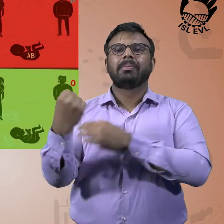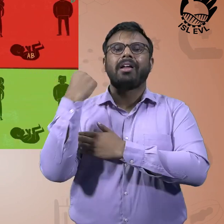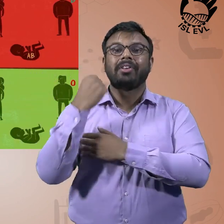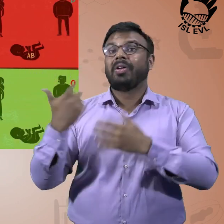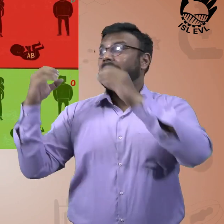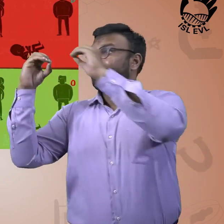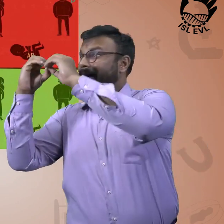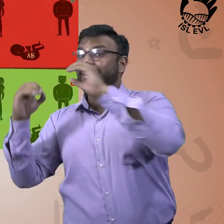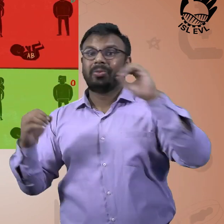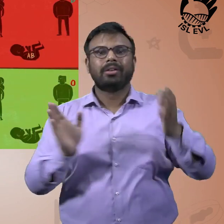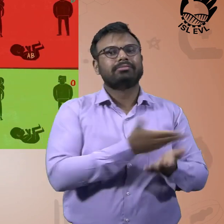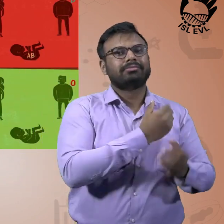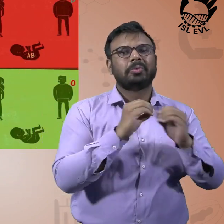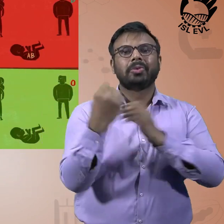because that is what determines the blood types.